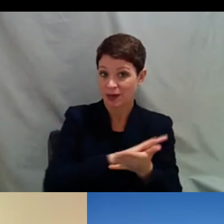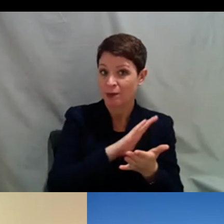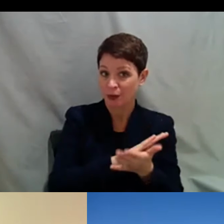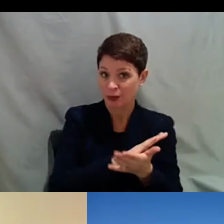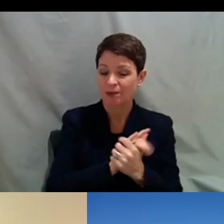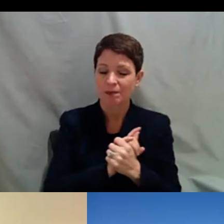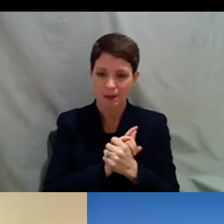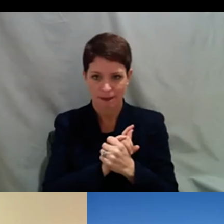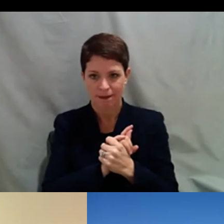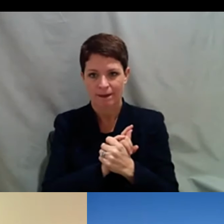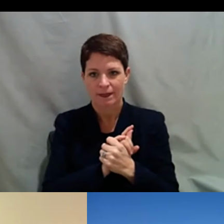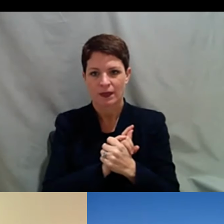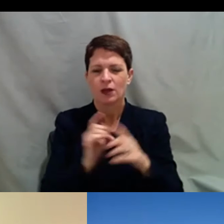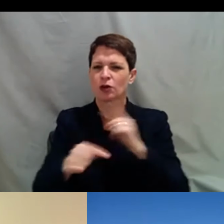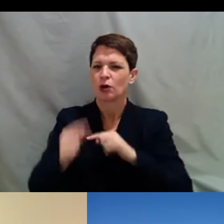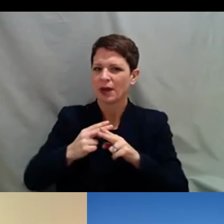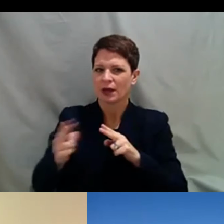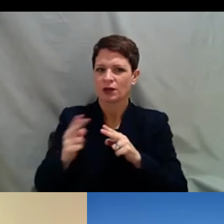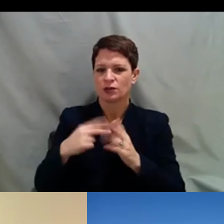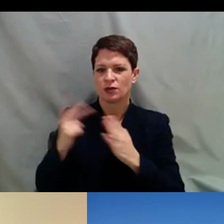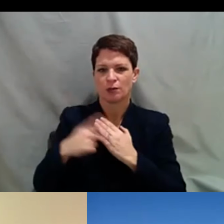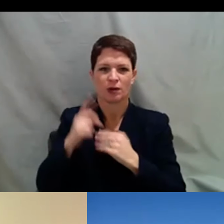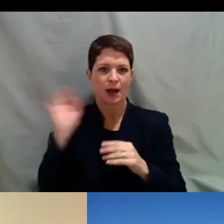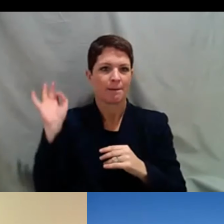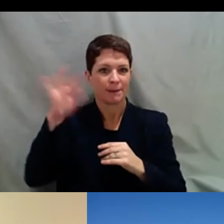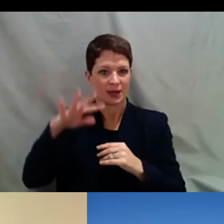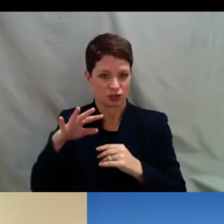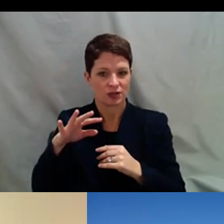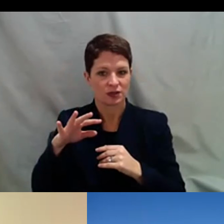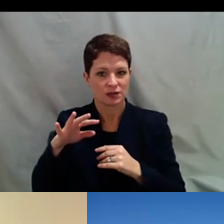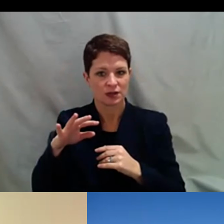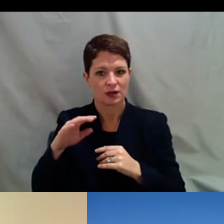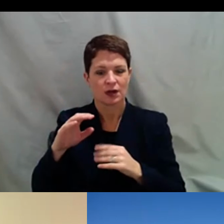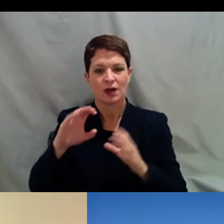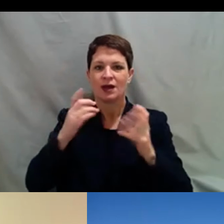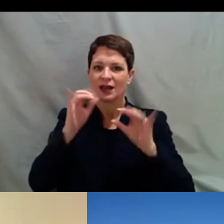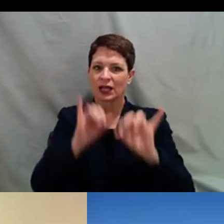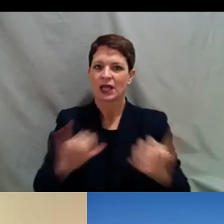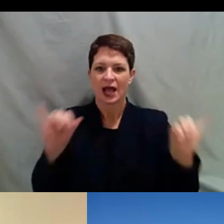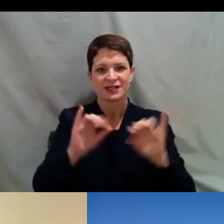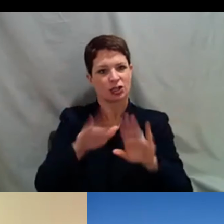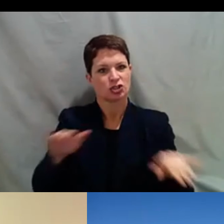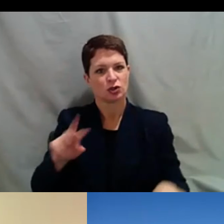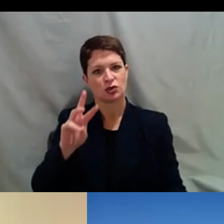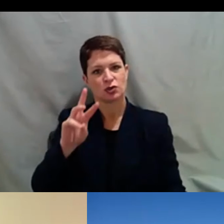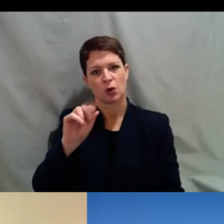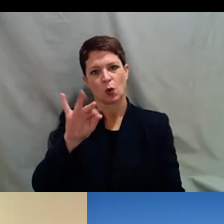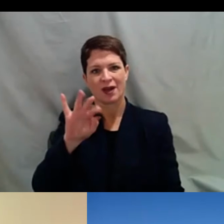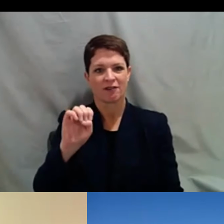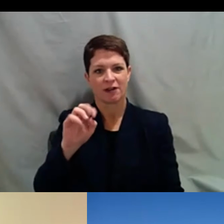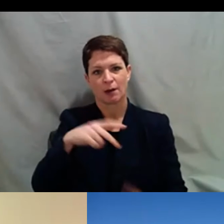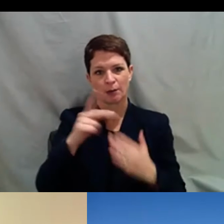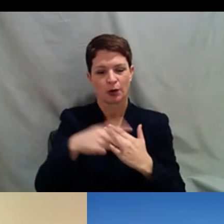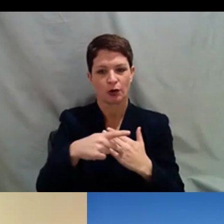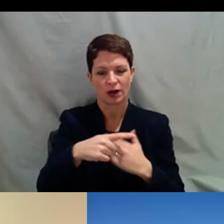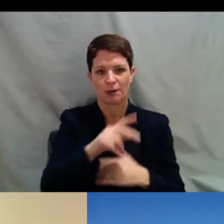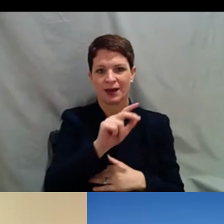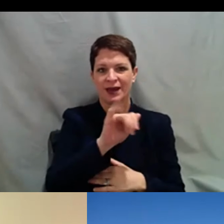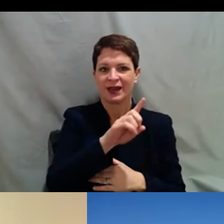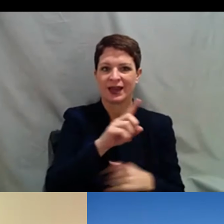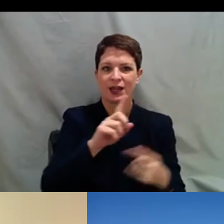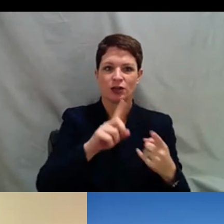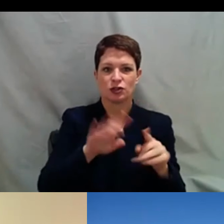I think to go back quickly to that program that I mentioned as being the classic like children's welfare program, and that was the Aid to Families with